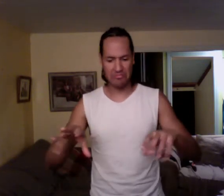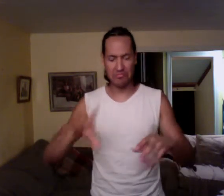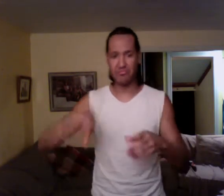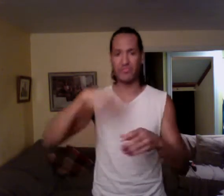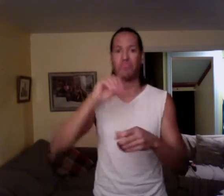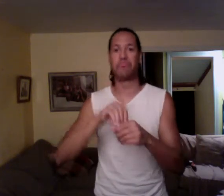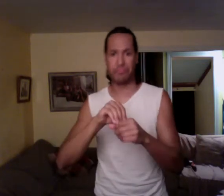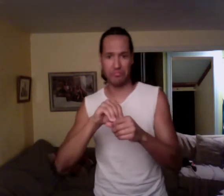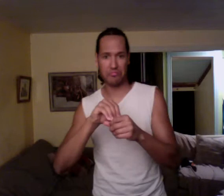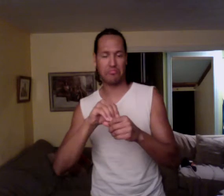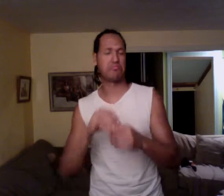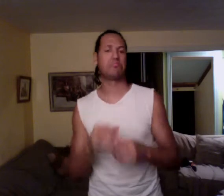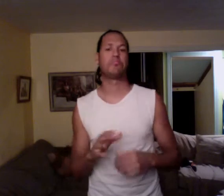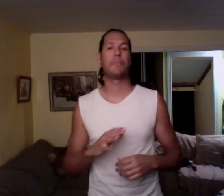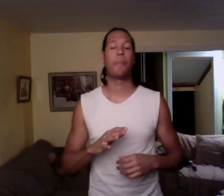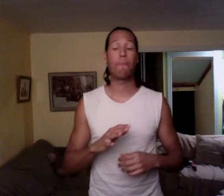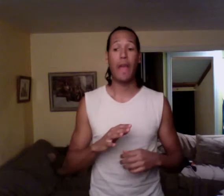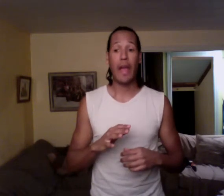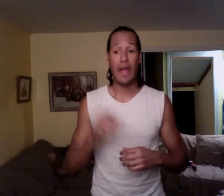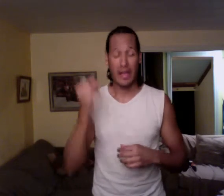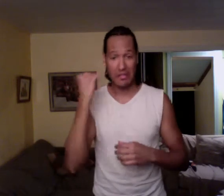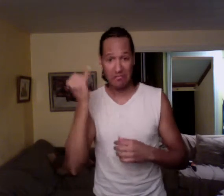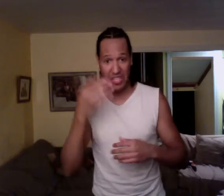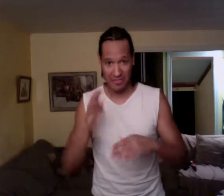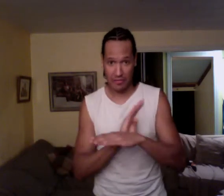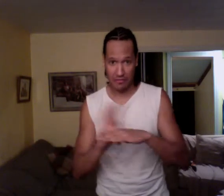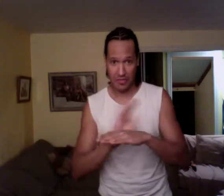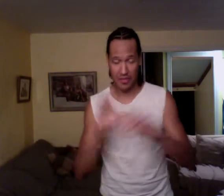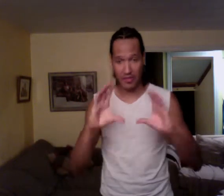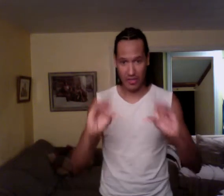good to actually compartmentalize which jobs were done by that individual.